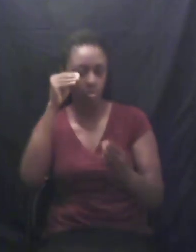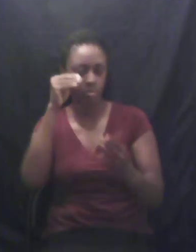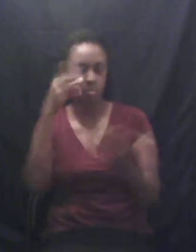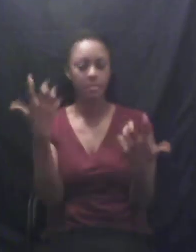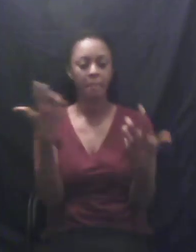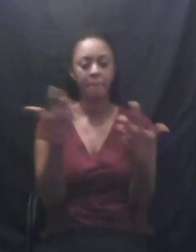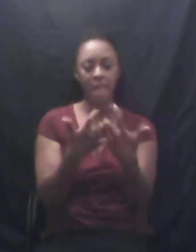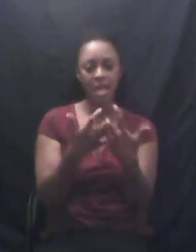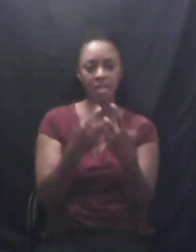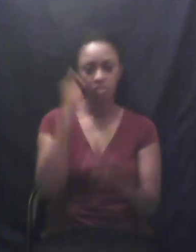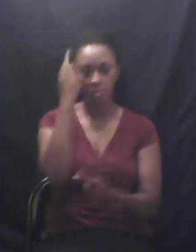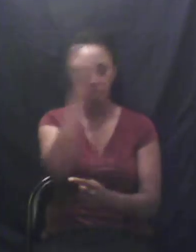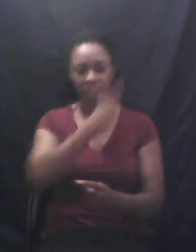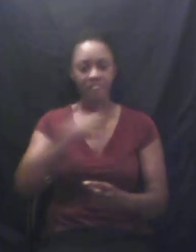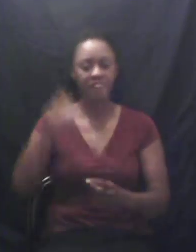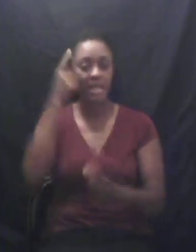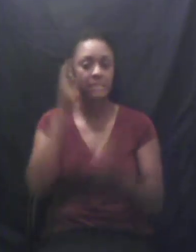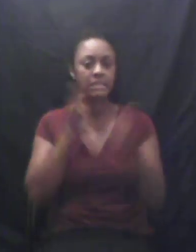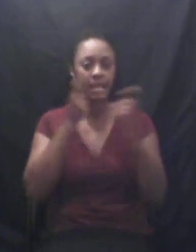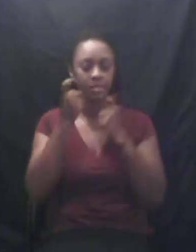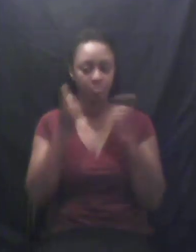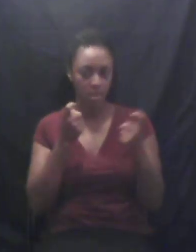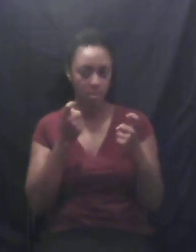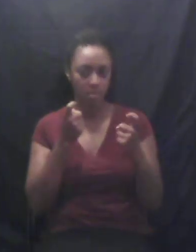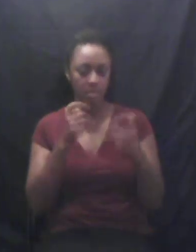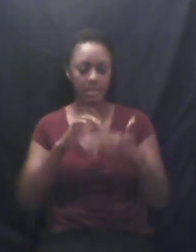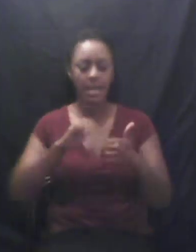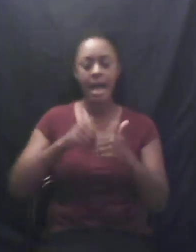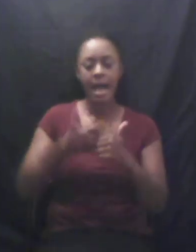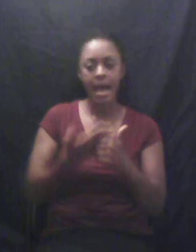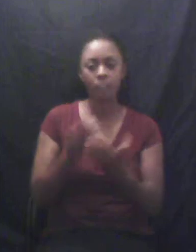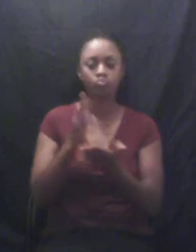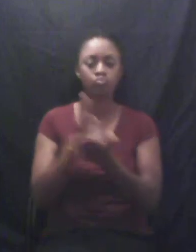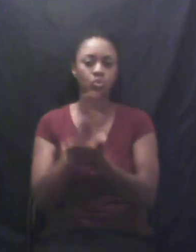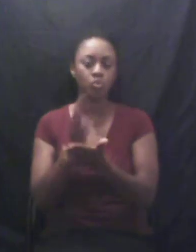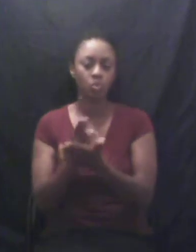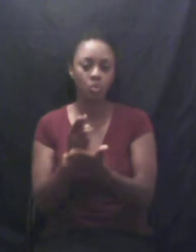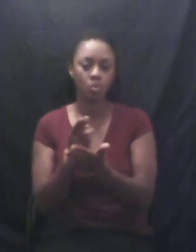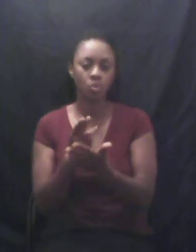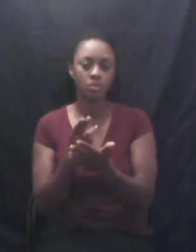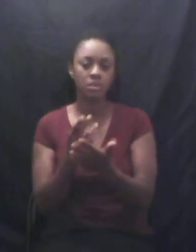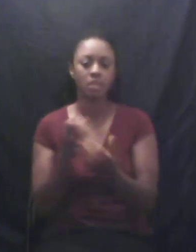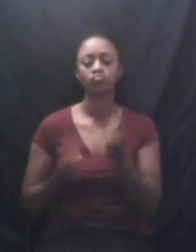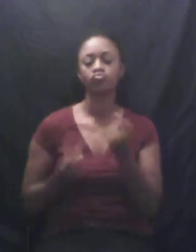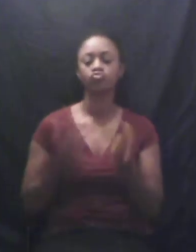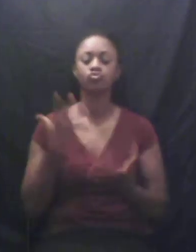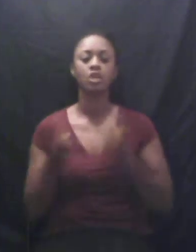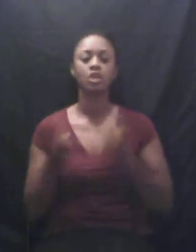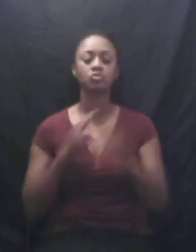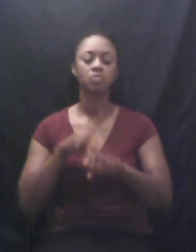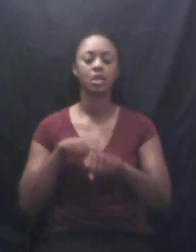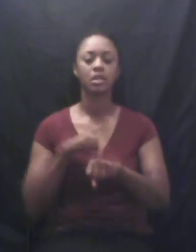And natural gestures that are very subtle to support speech can be used.